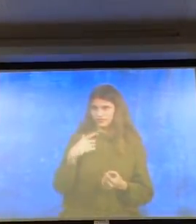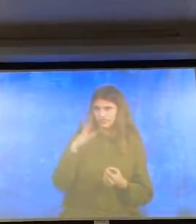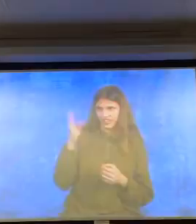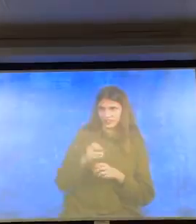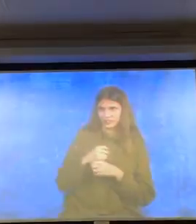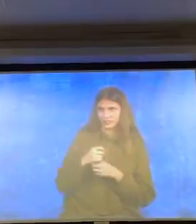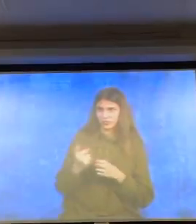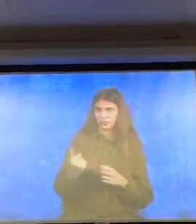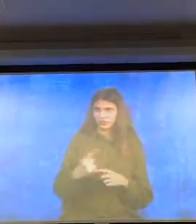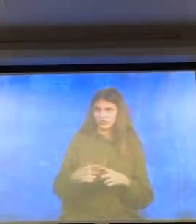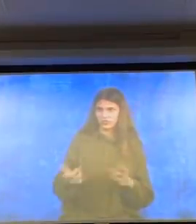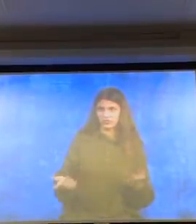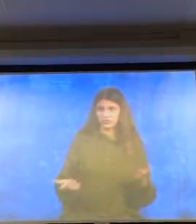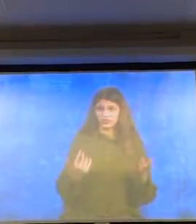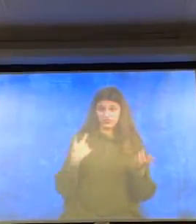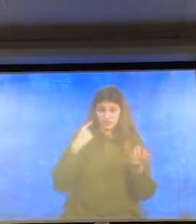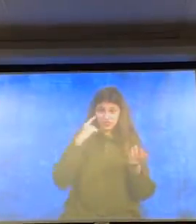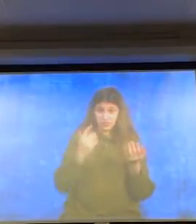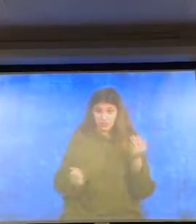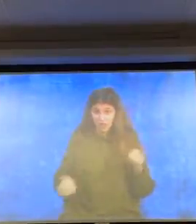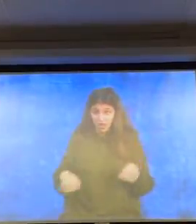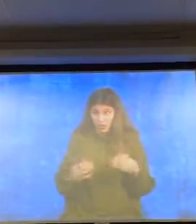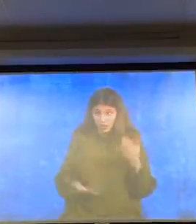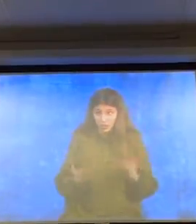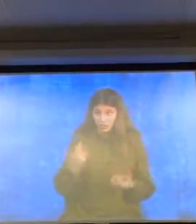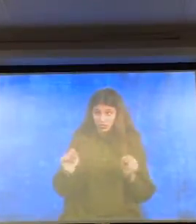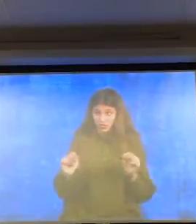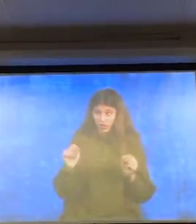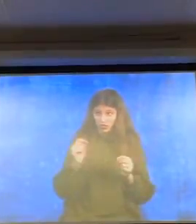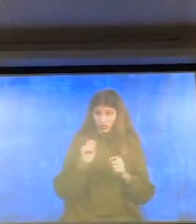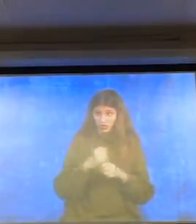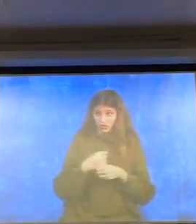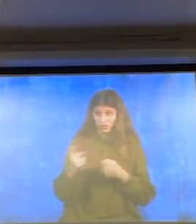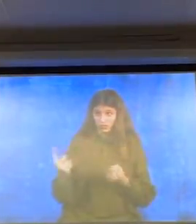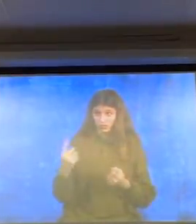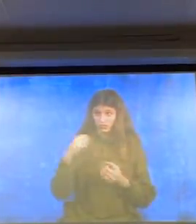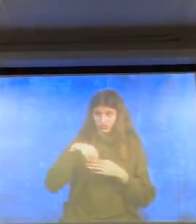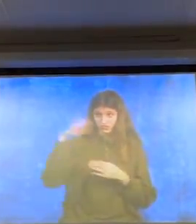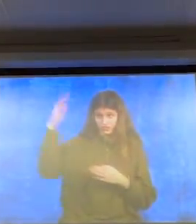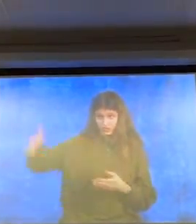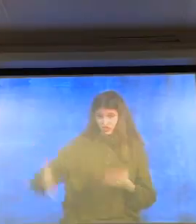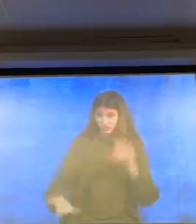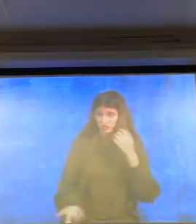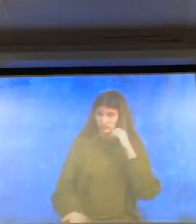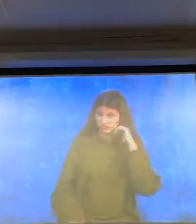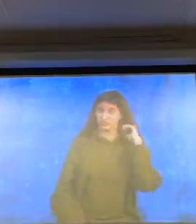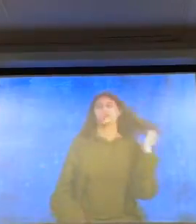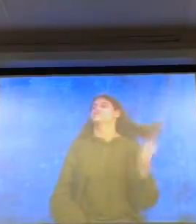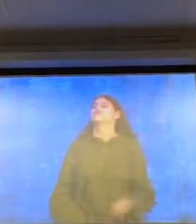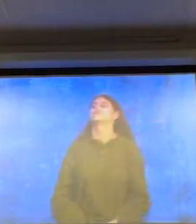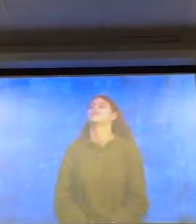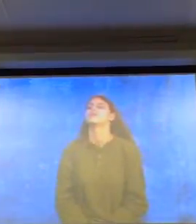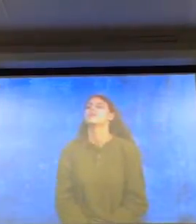brochures, and I would be interested in making one of those. I think I could possibly make something